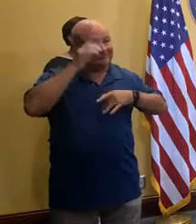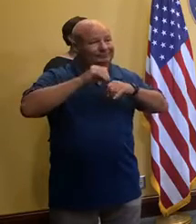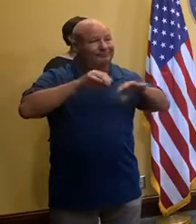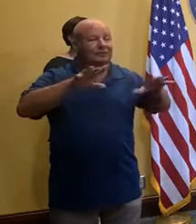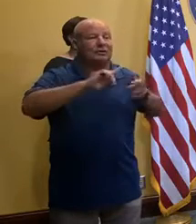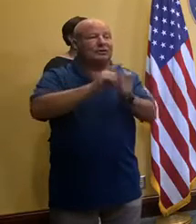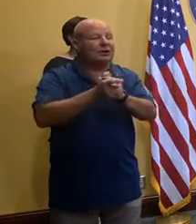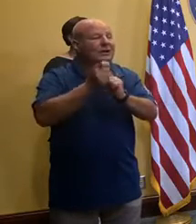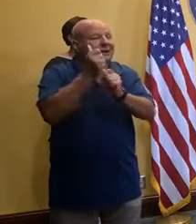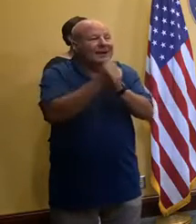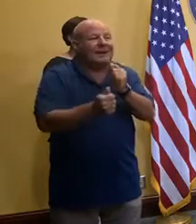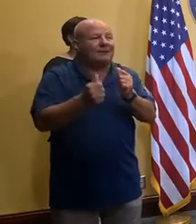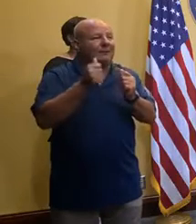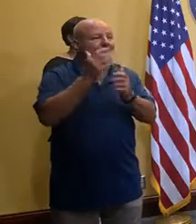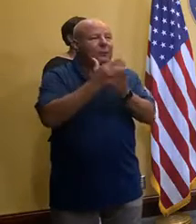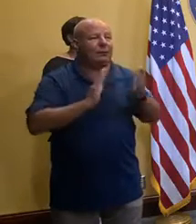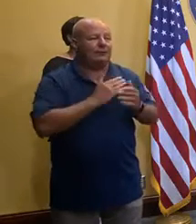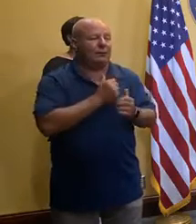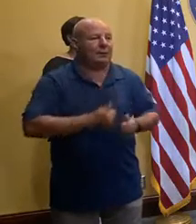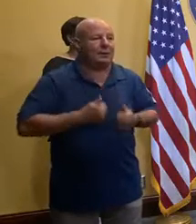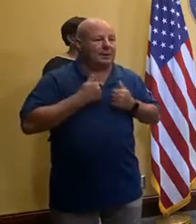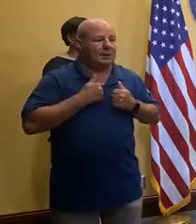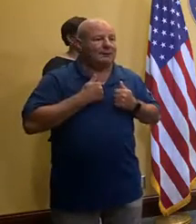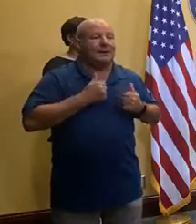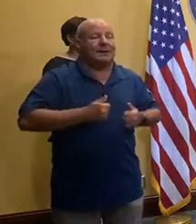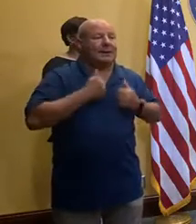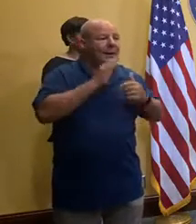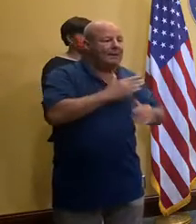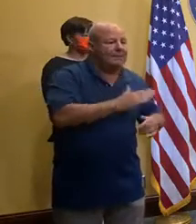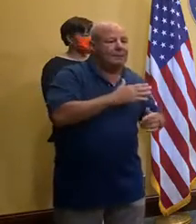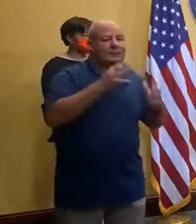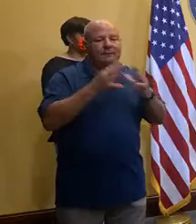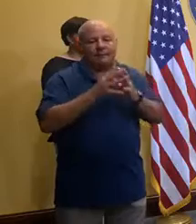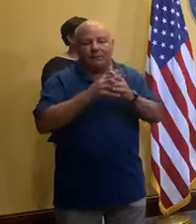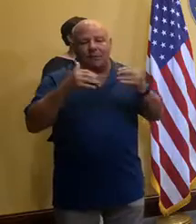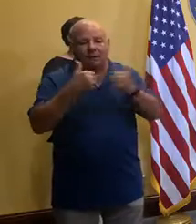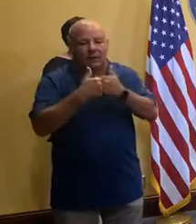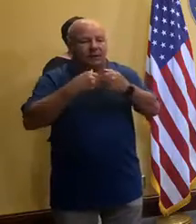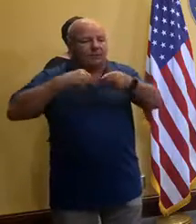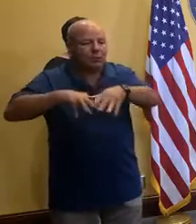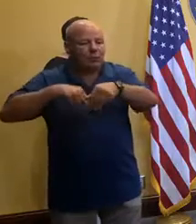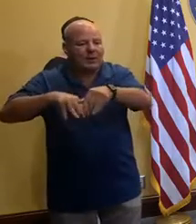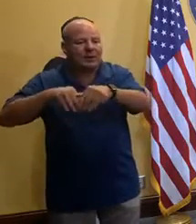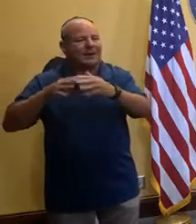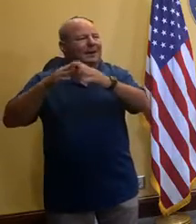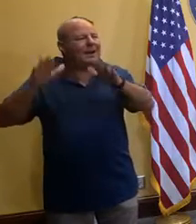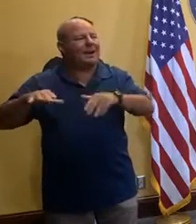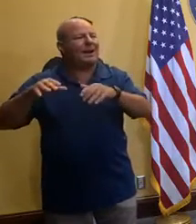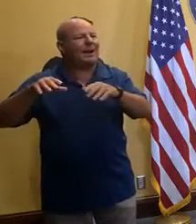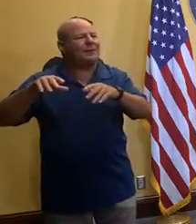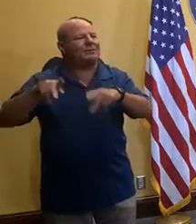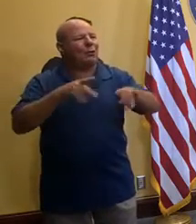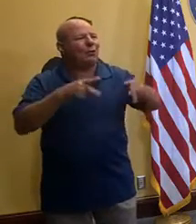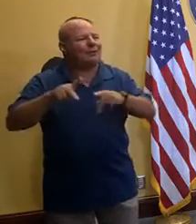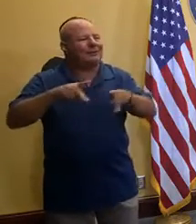us. Live music, football games, parades, house parties are part of the fabric of the city, and I miss them just as much as you